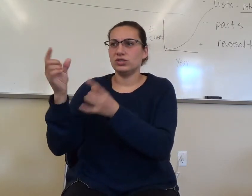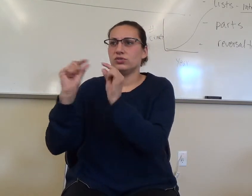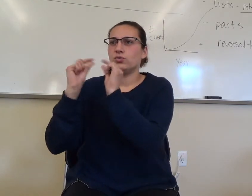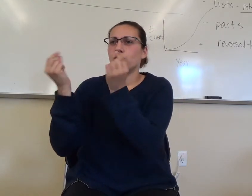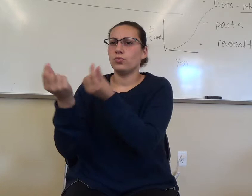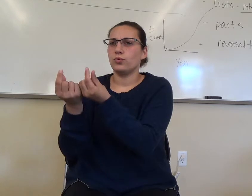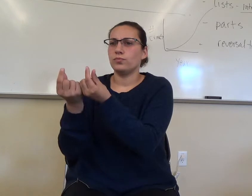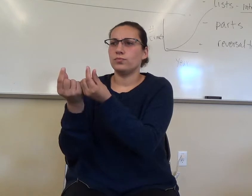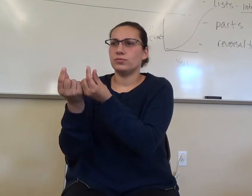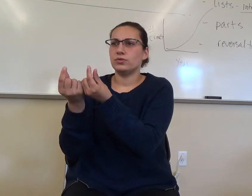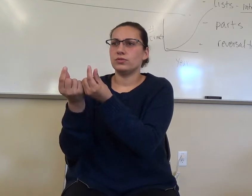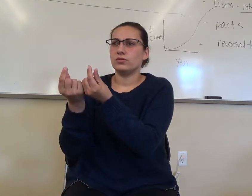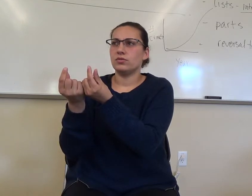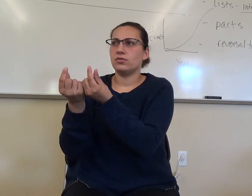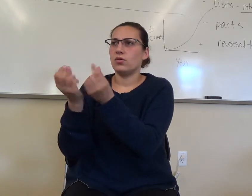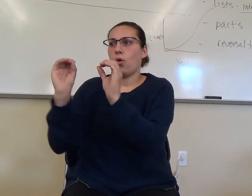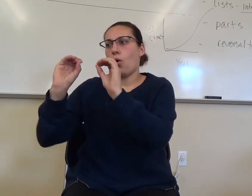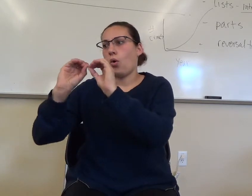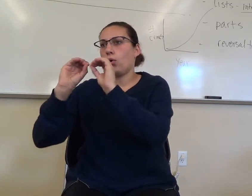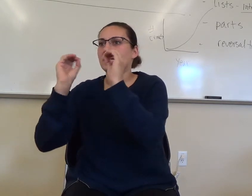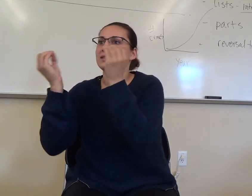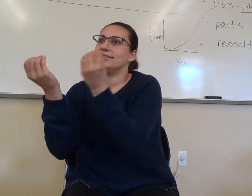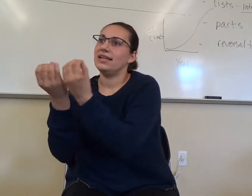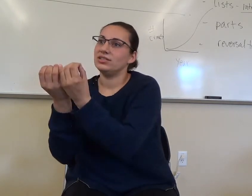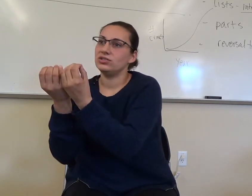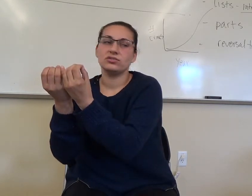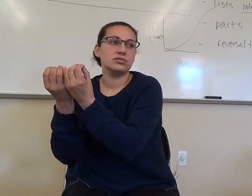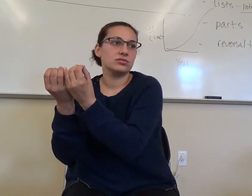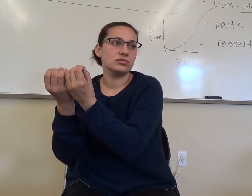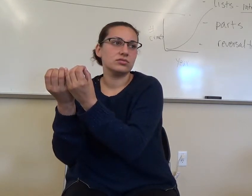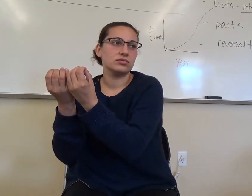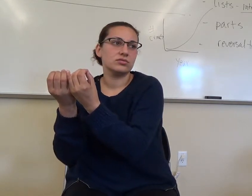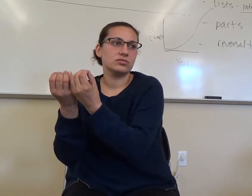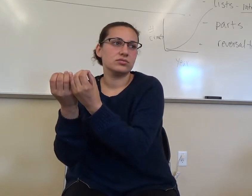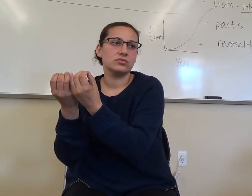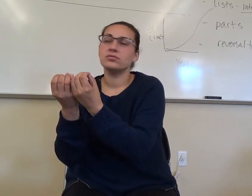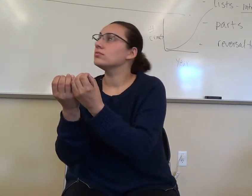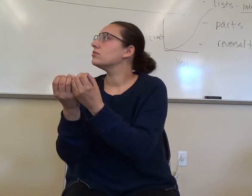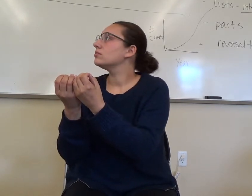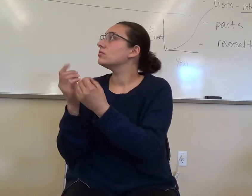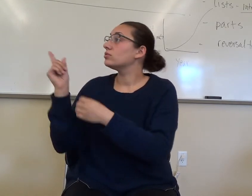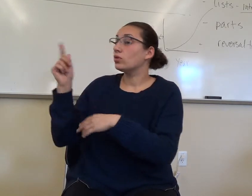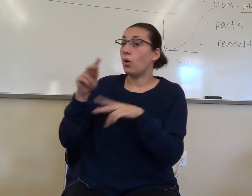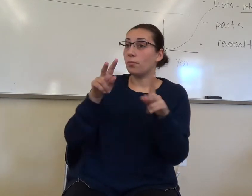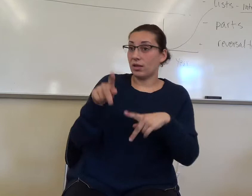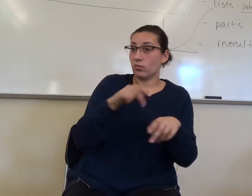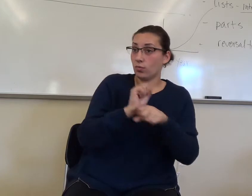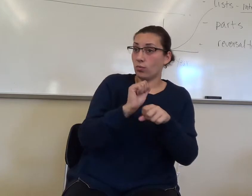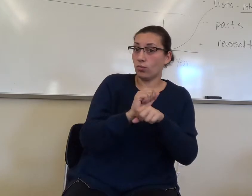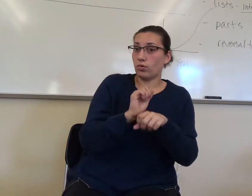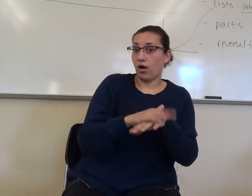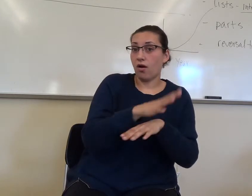I might say, because we're talking about people who work on farms and people who work